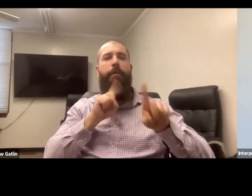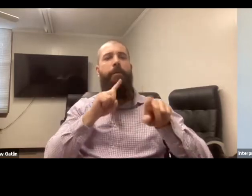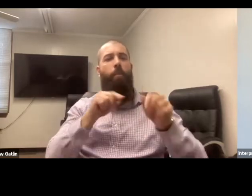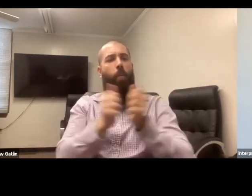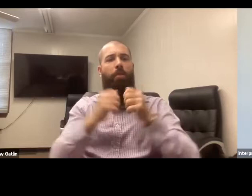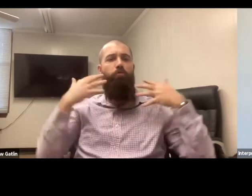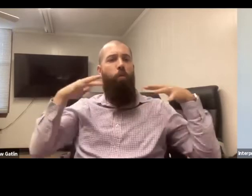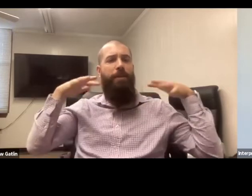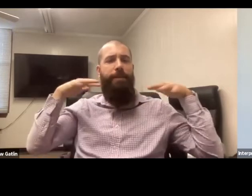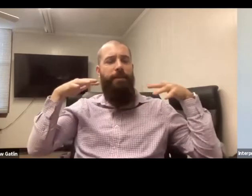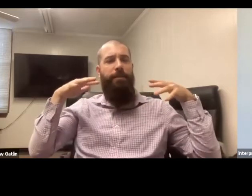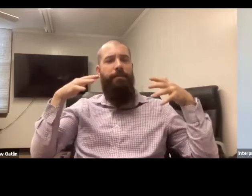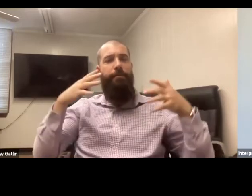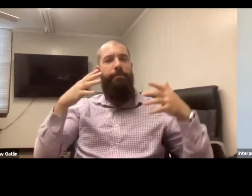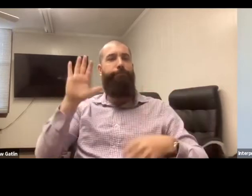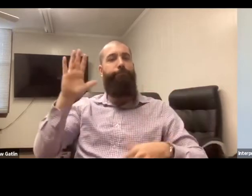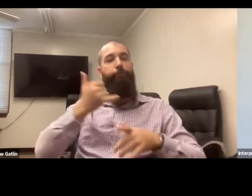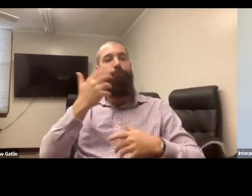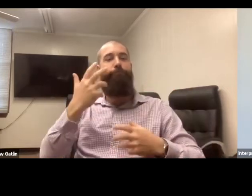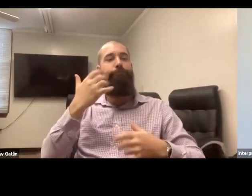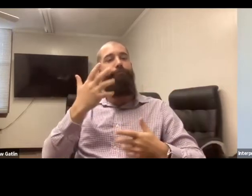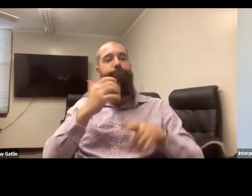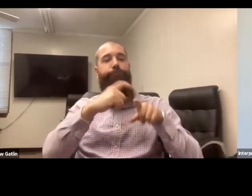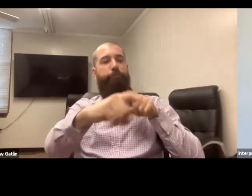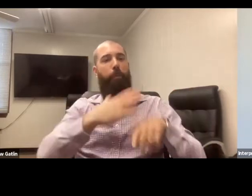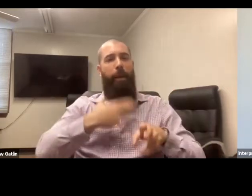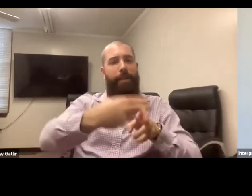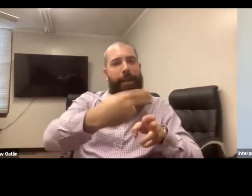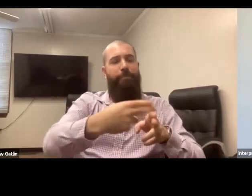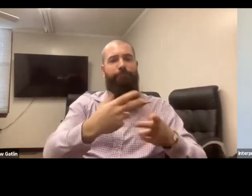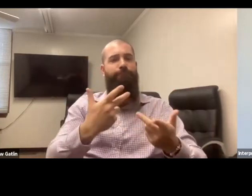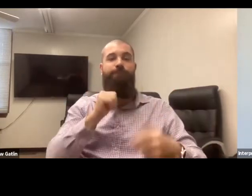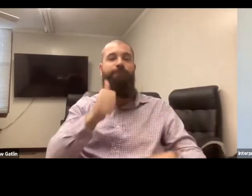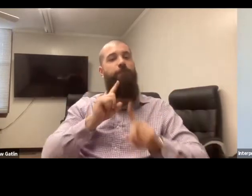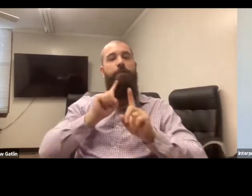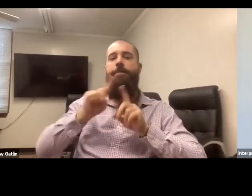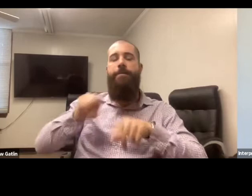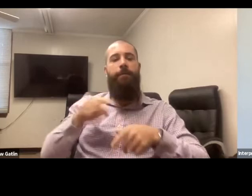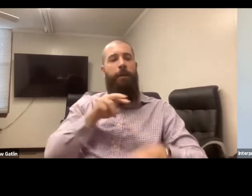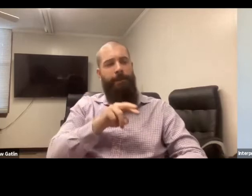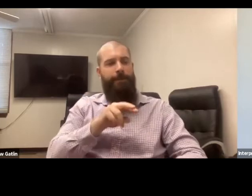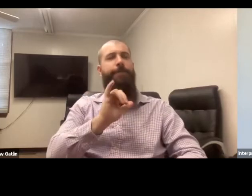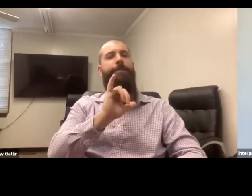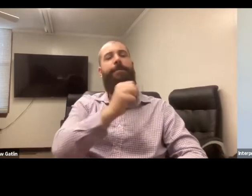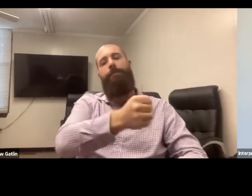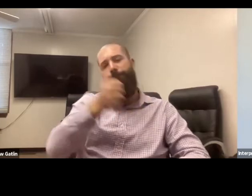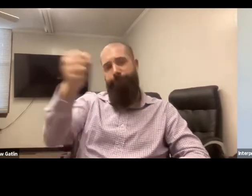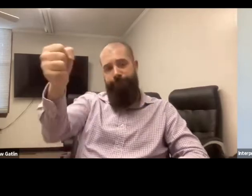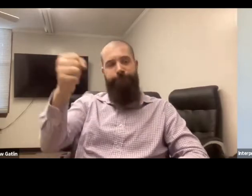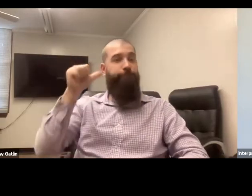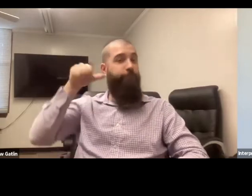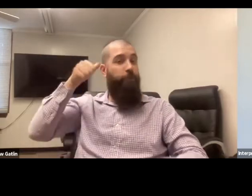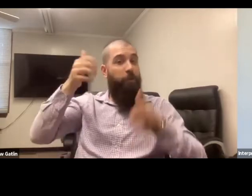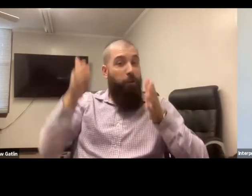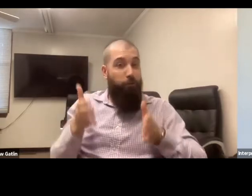my parents noticed that I wasn't really responding to sounds and noises. You know, like when they'd say my name, I wouldn't answer, I